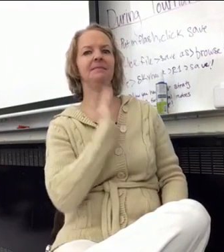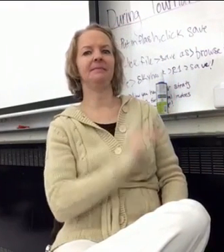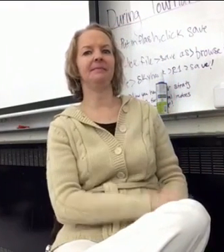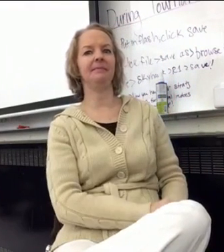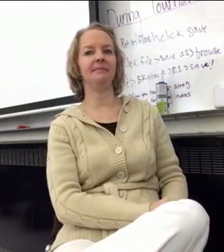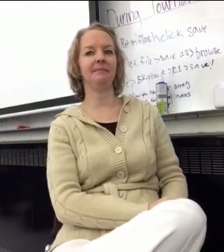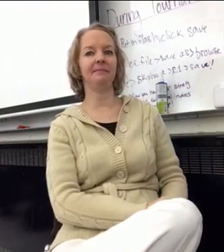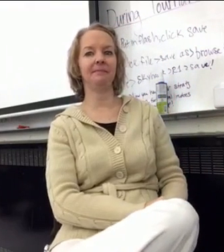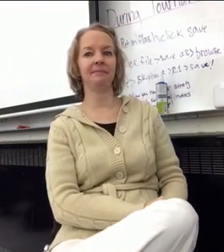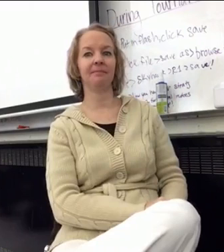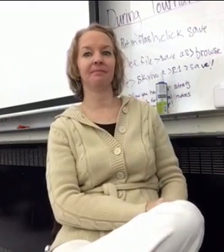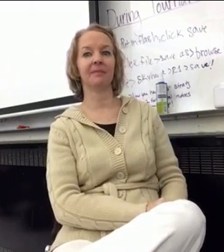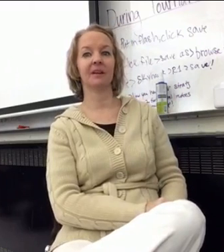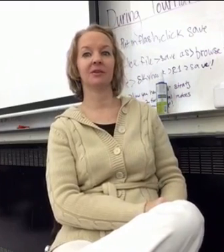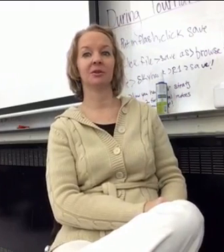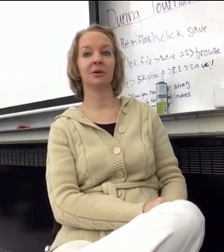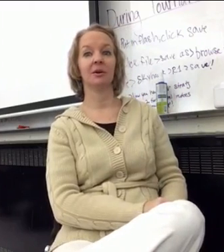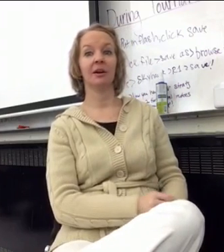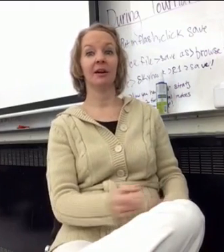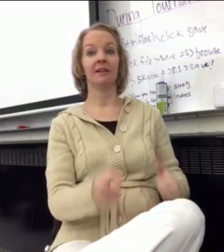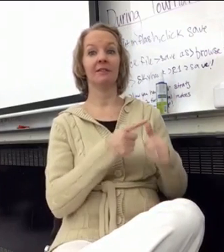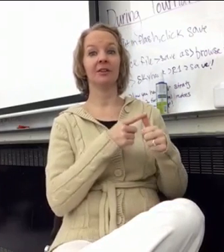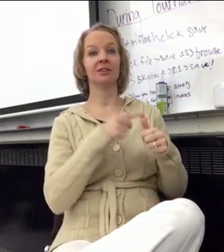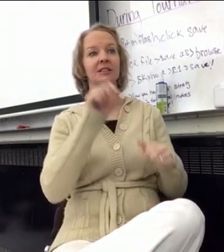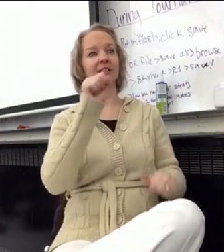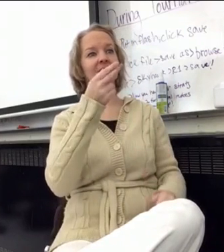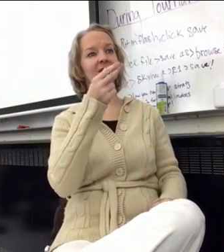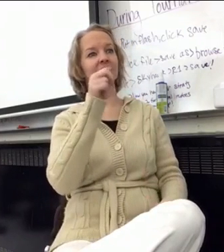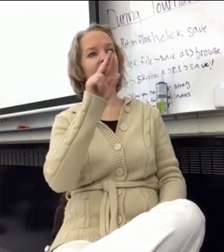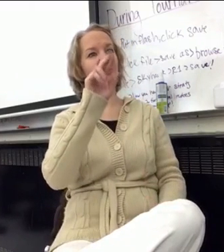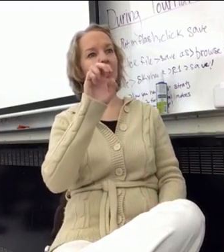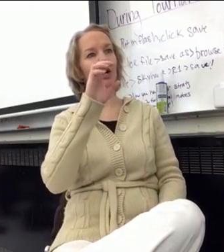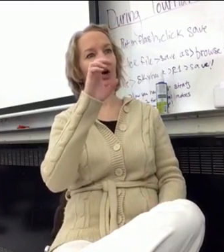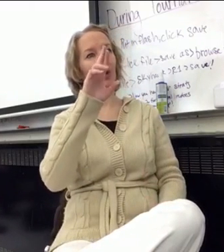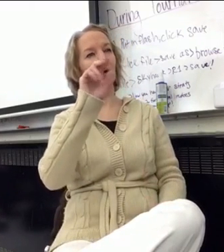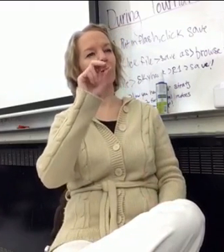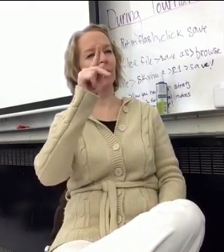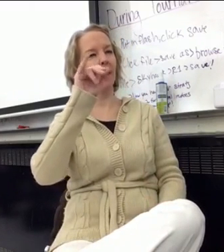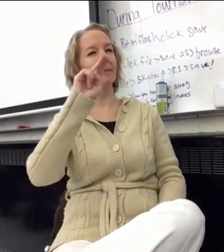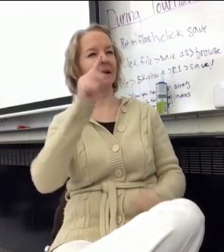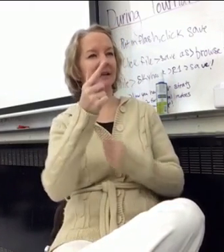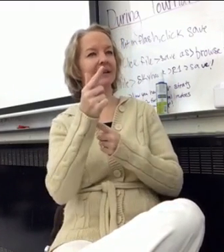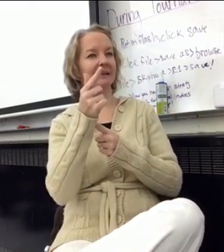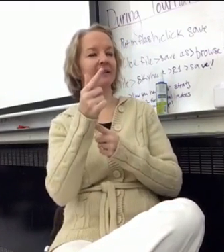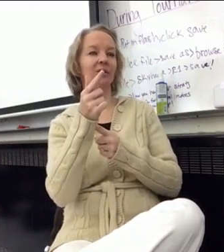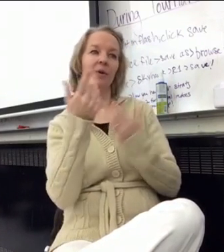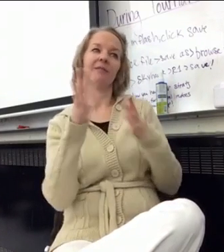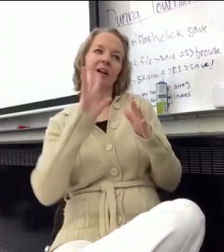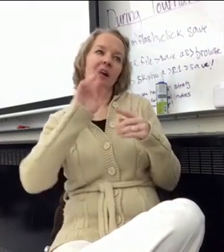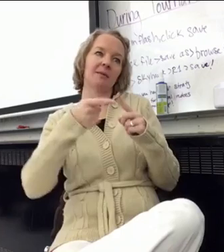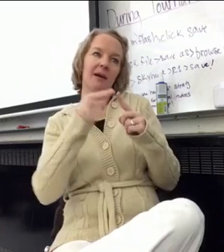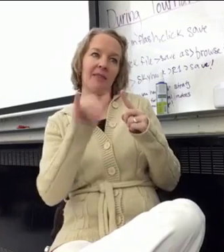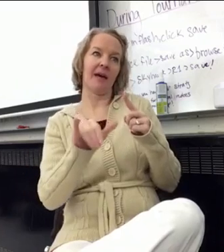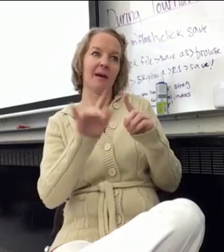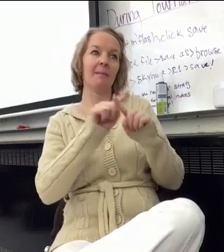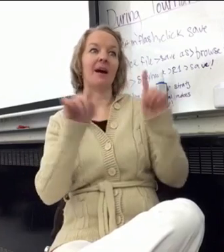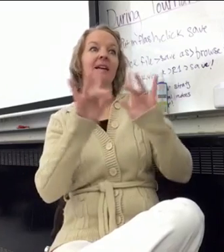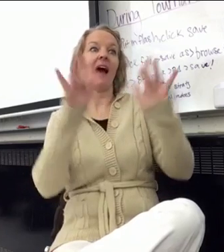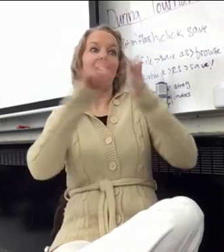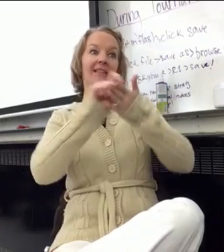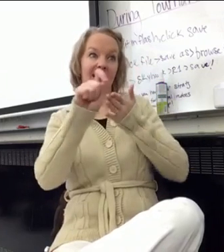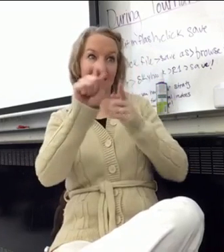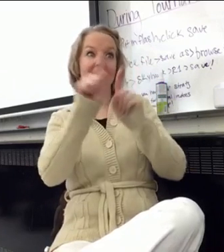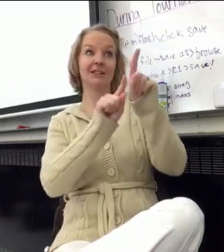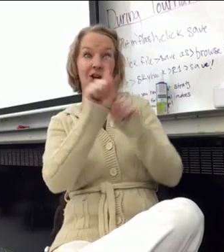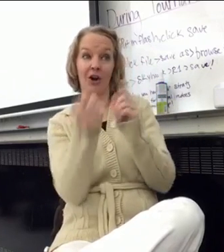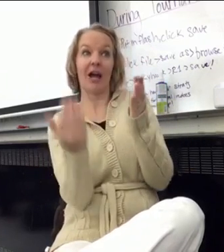So the first one is sharecropping, which we've already talked about before. Go ahead and re-highlight it and star